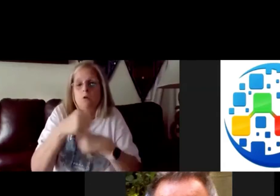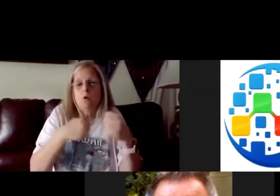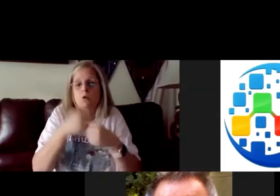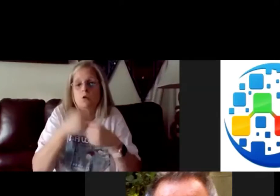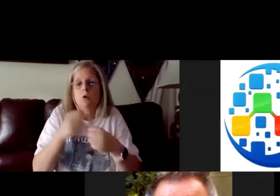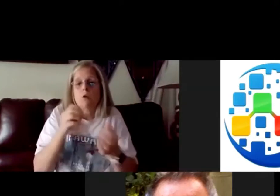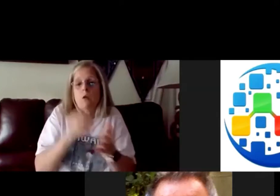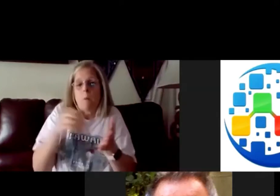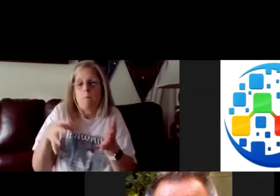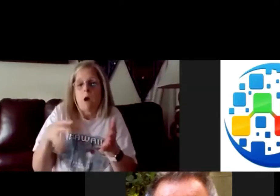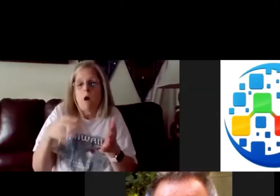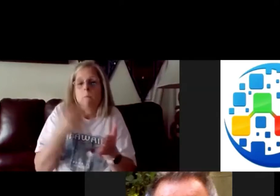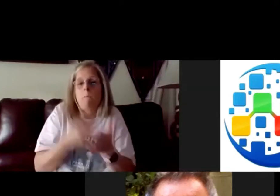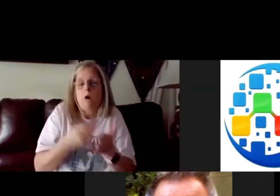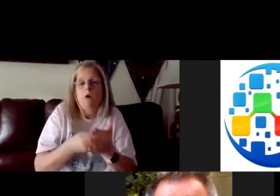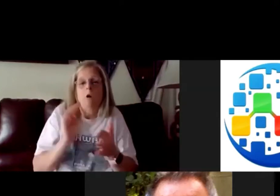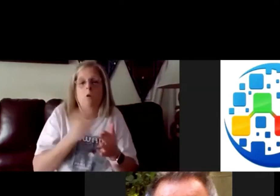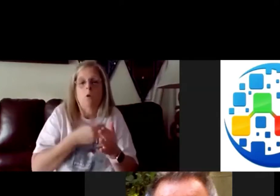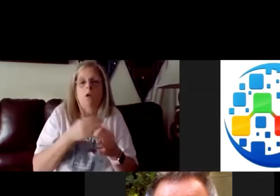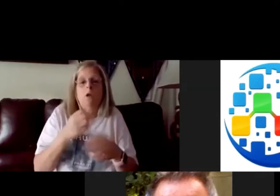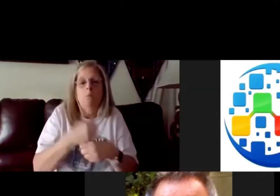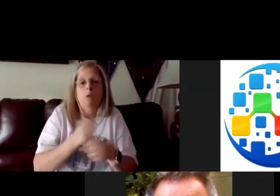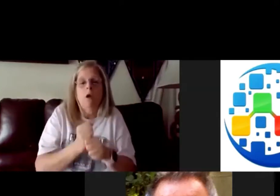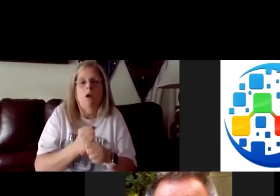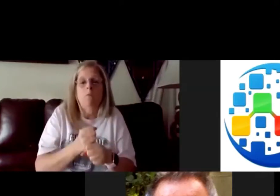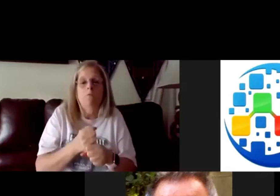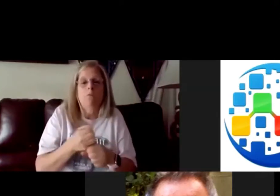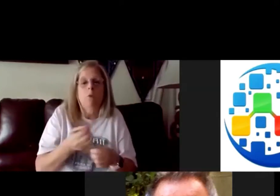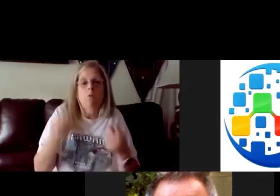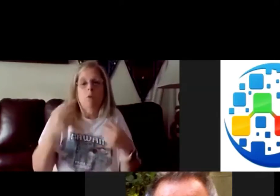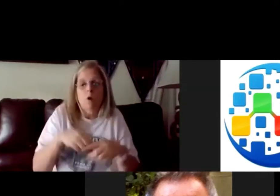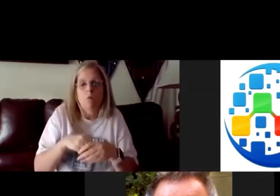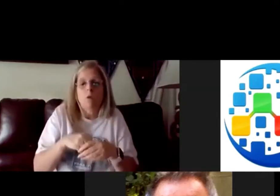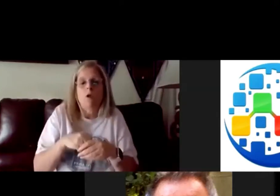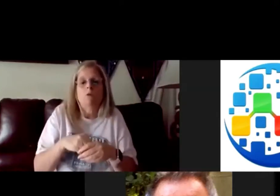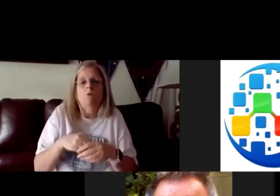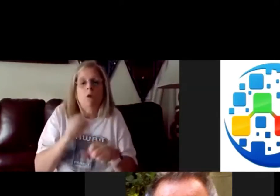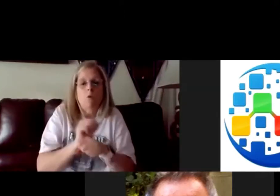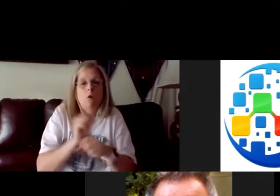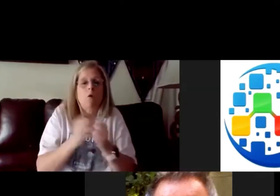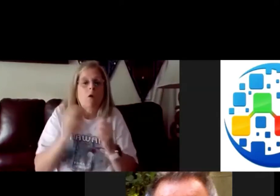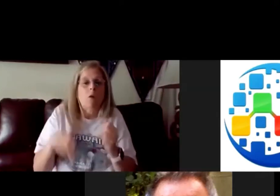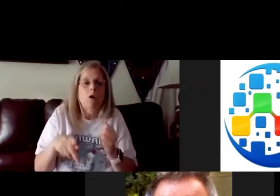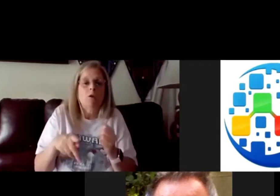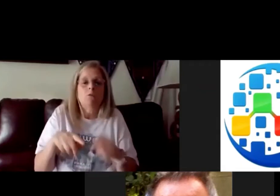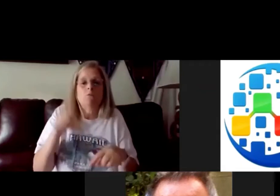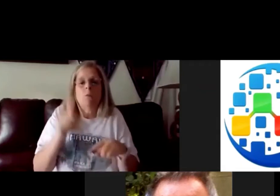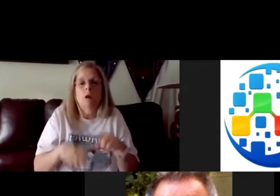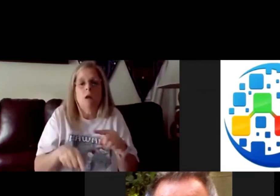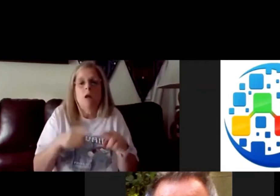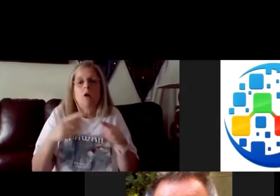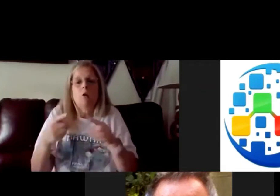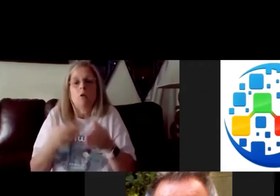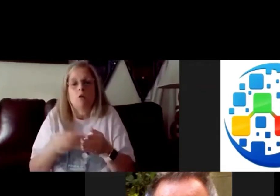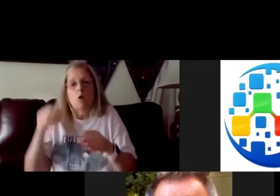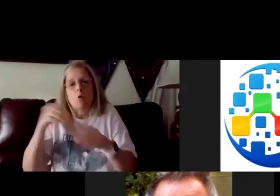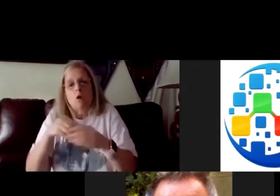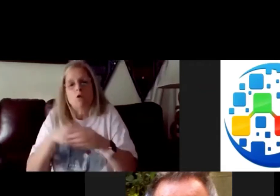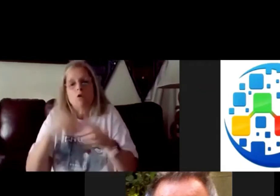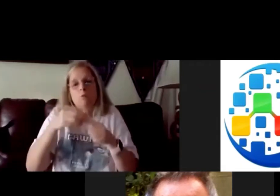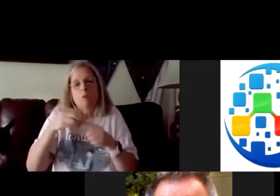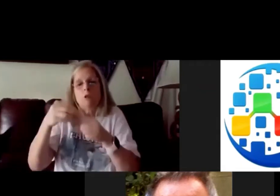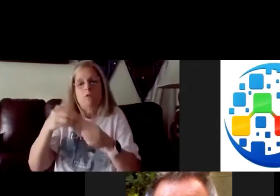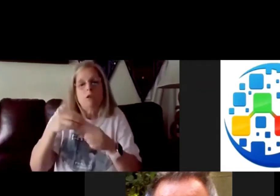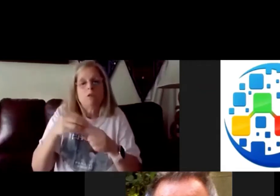can make as individuals coming in and participating with Onpassive. But I can't go into the specifics of the pay structure, but I can